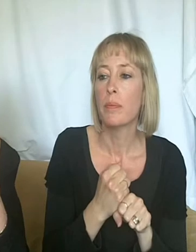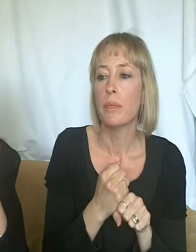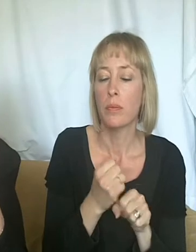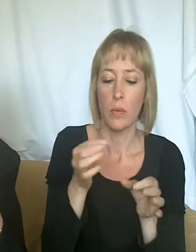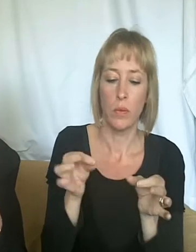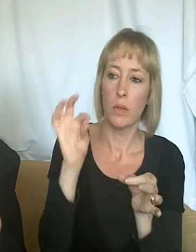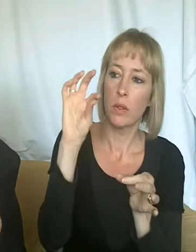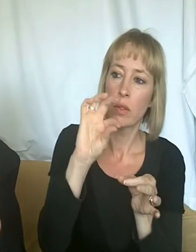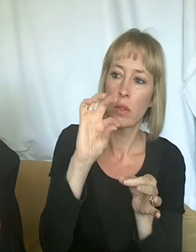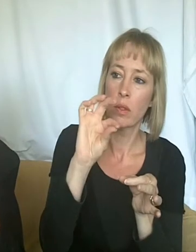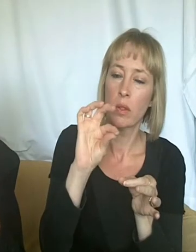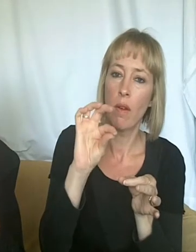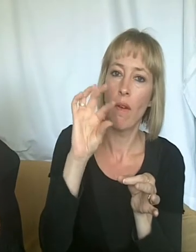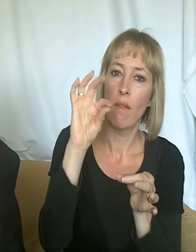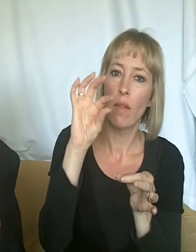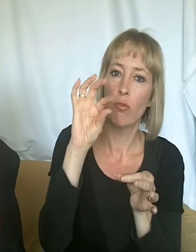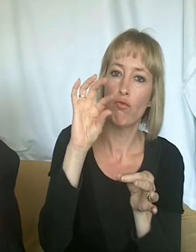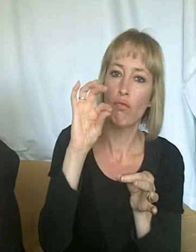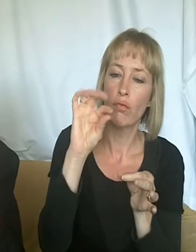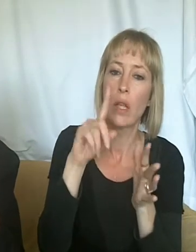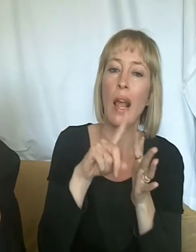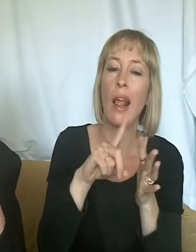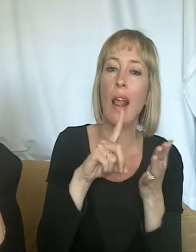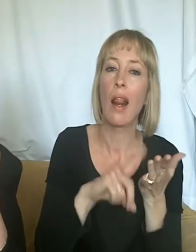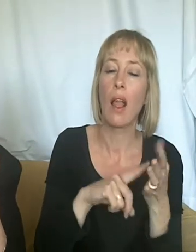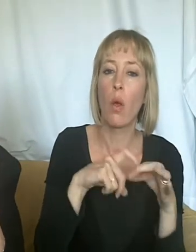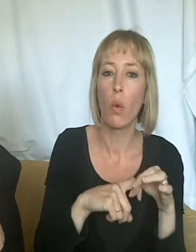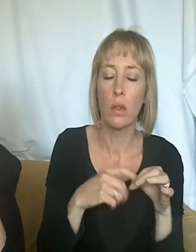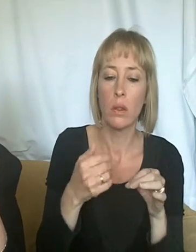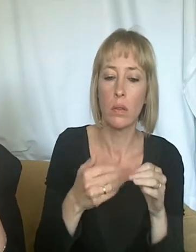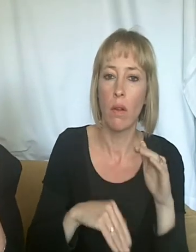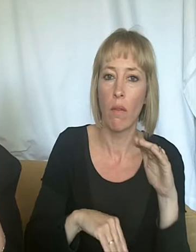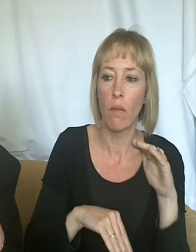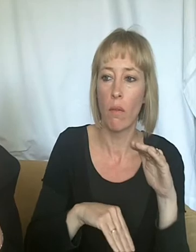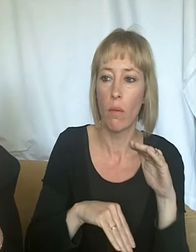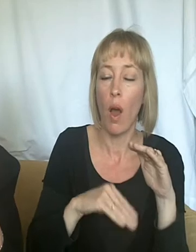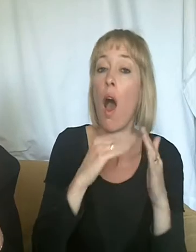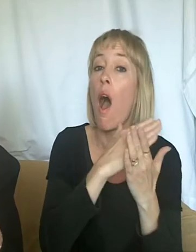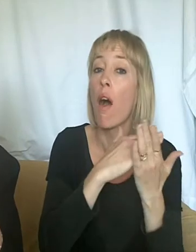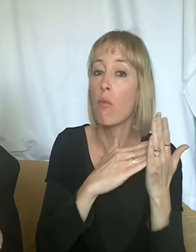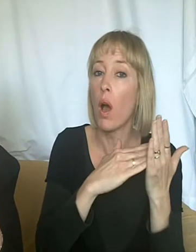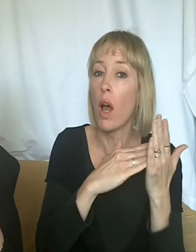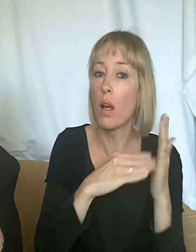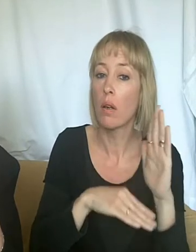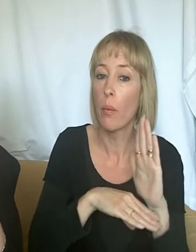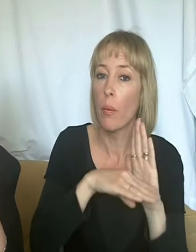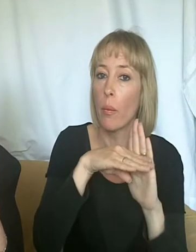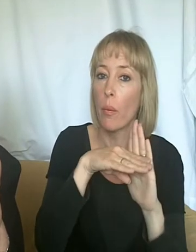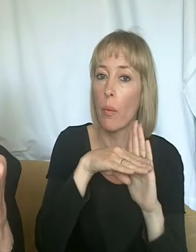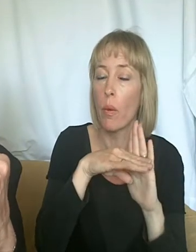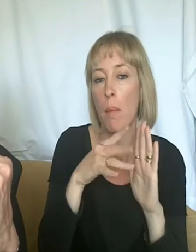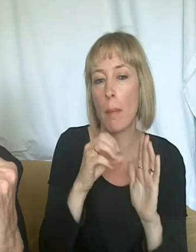condom and you pour your e-liquid into the condom halfway up, or